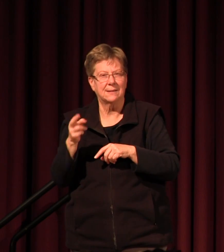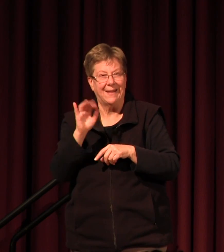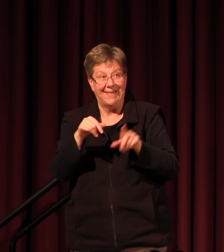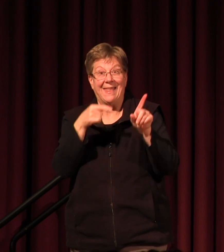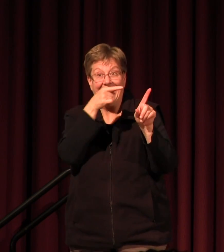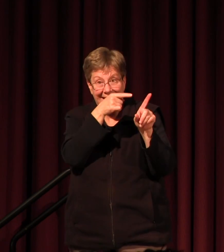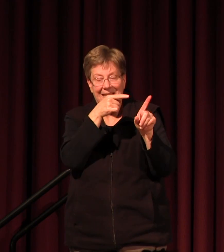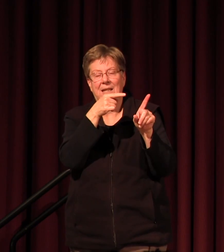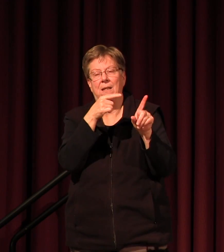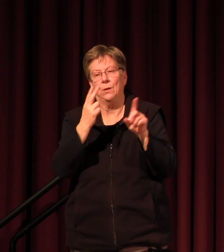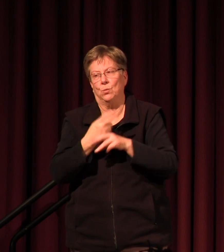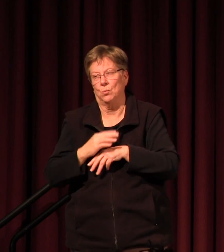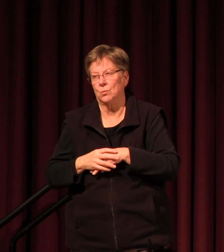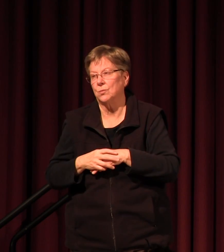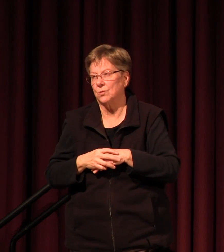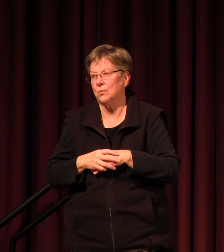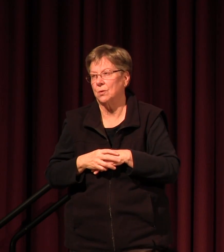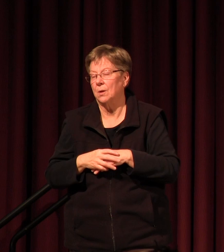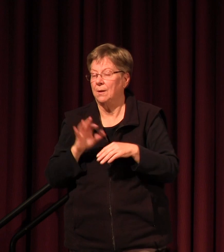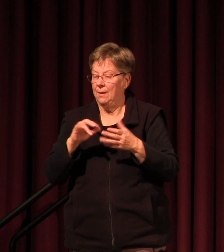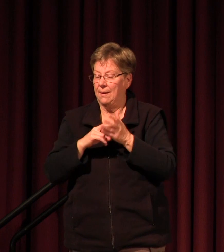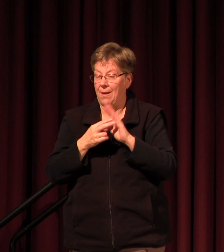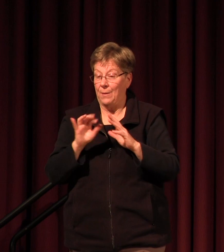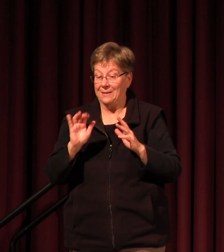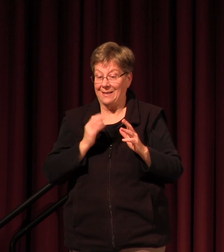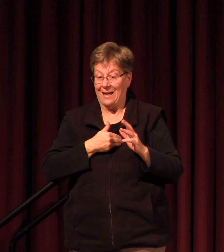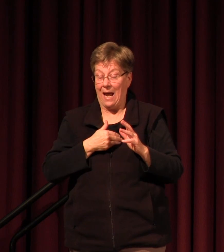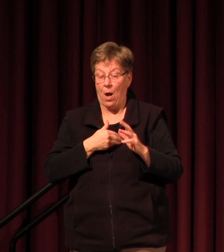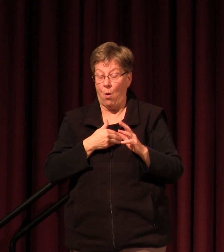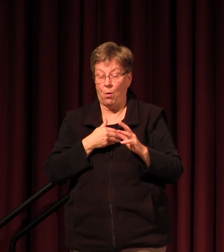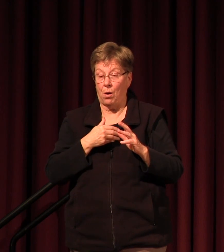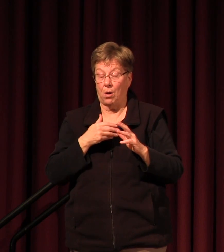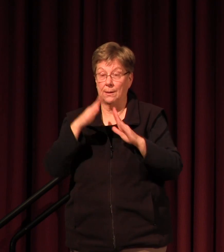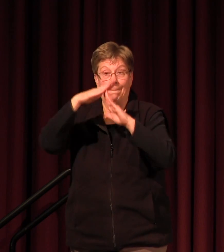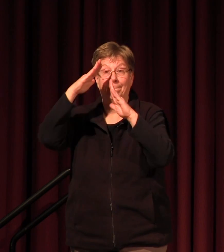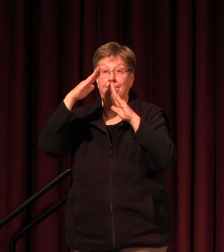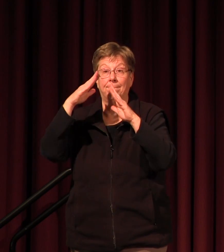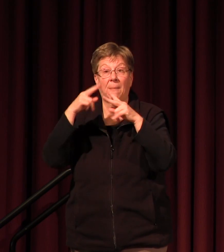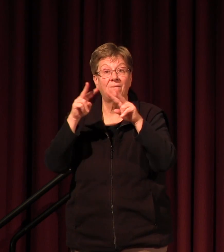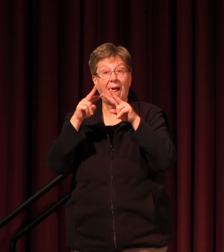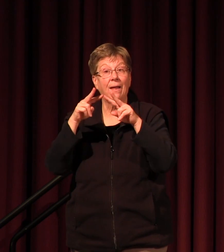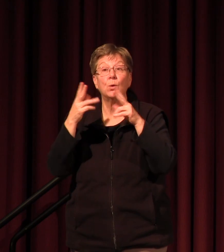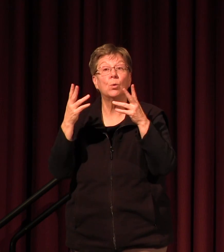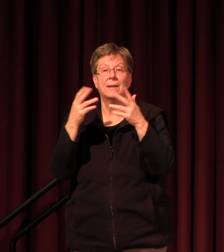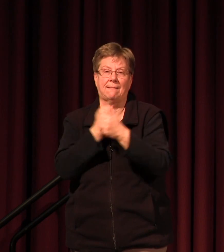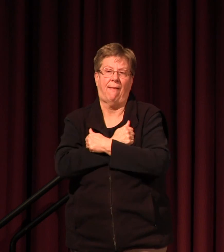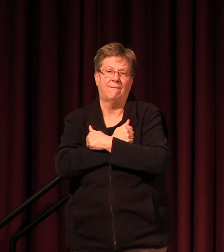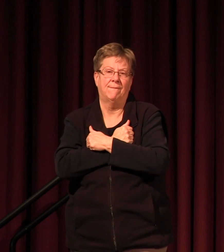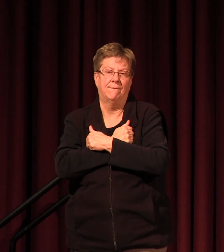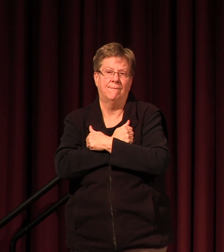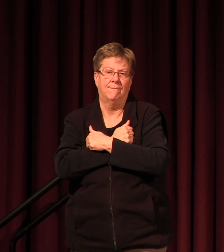he drew from. Which means that our highest value is love.